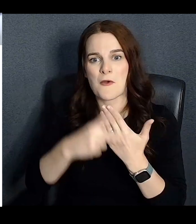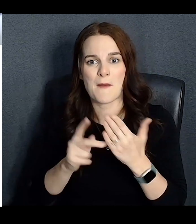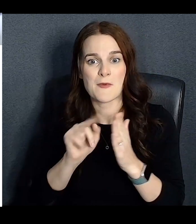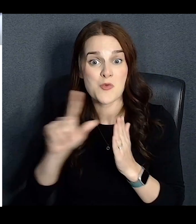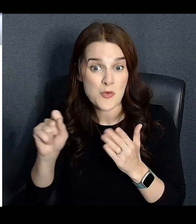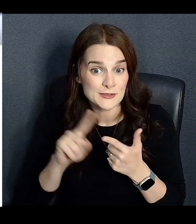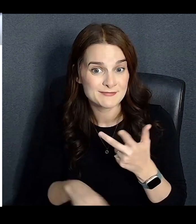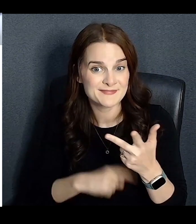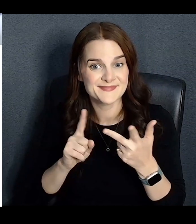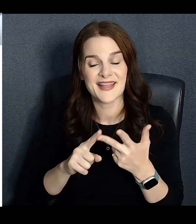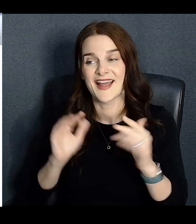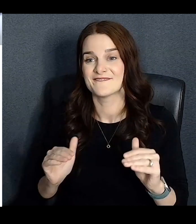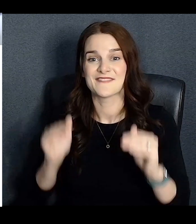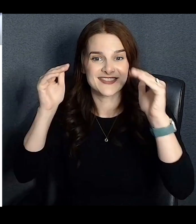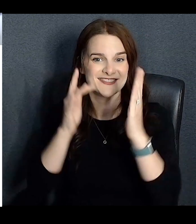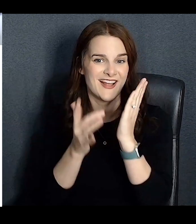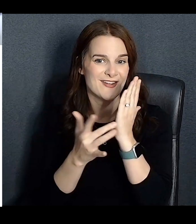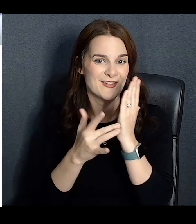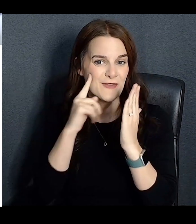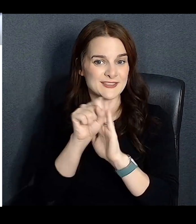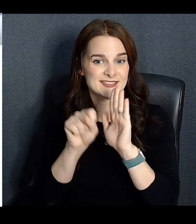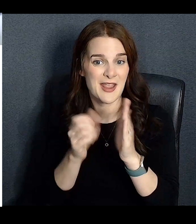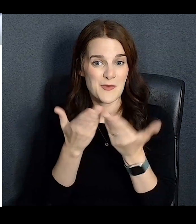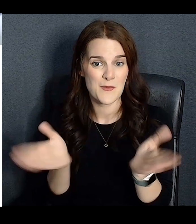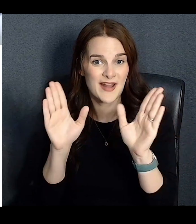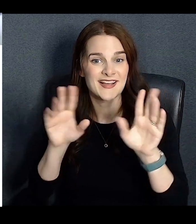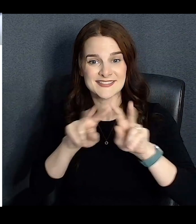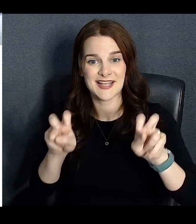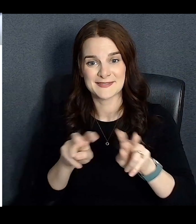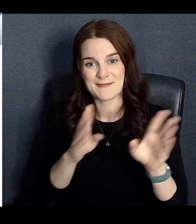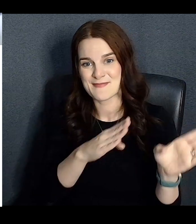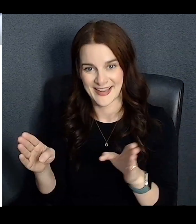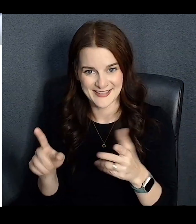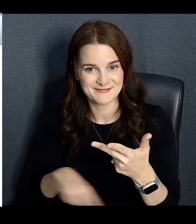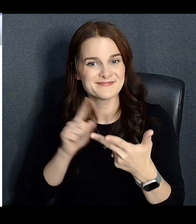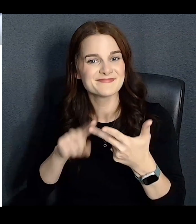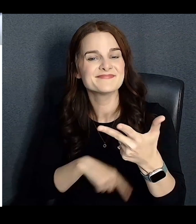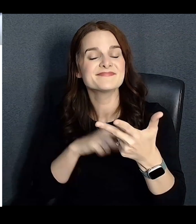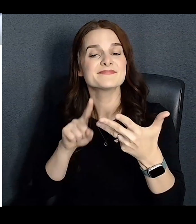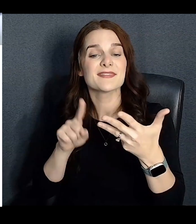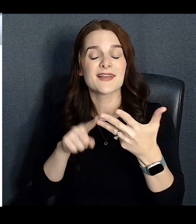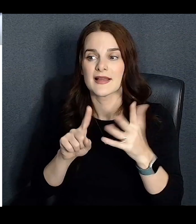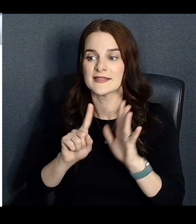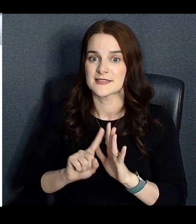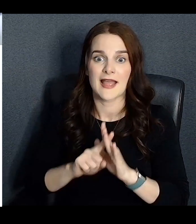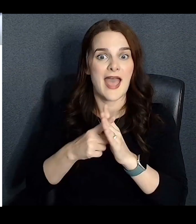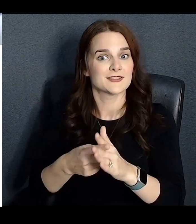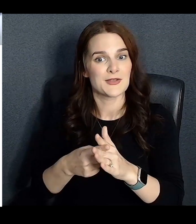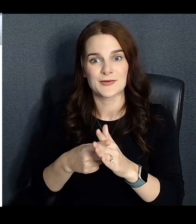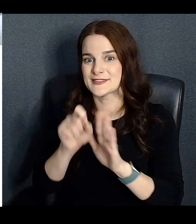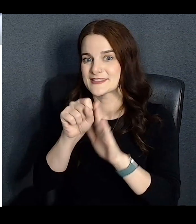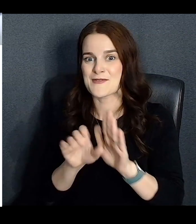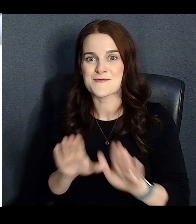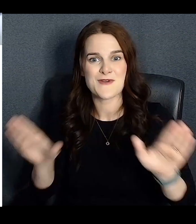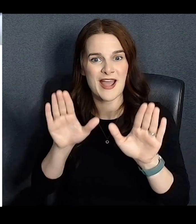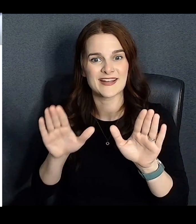program and tool, advancing technology for statewide assessment and planning, to execute